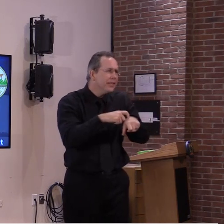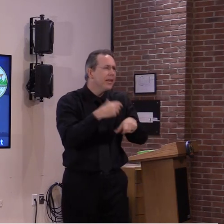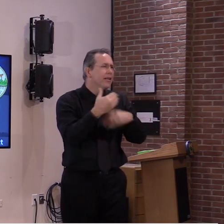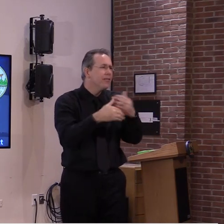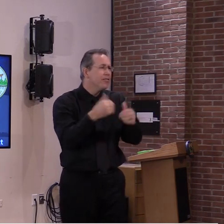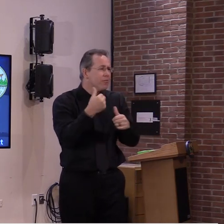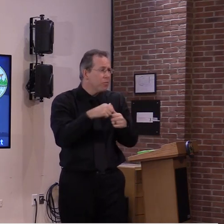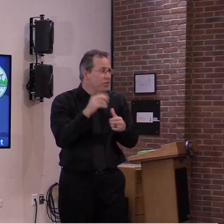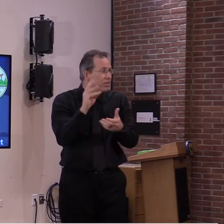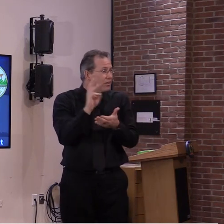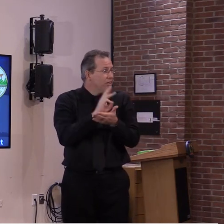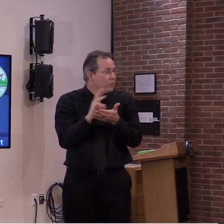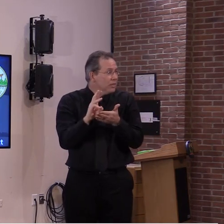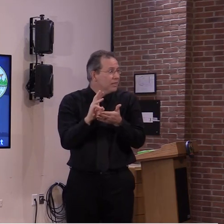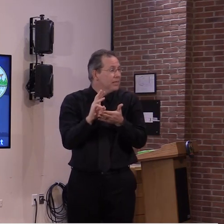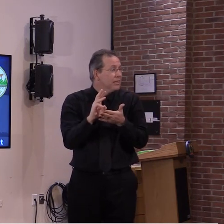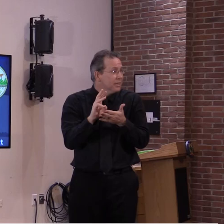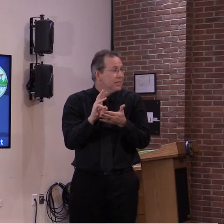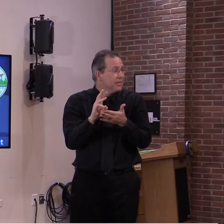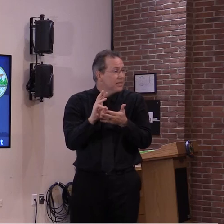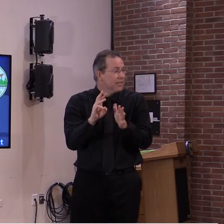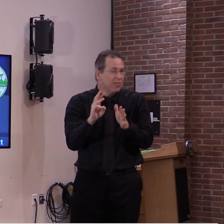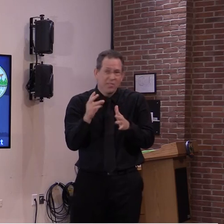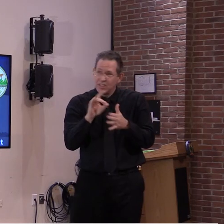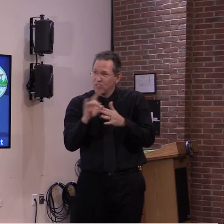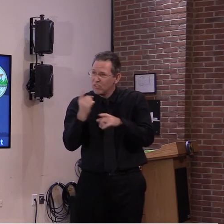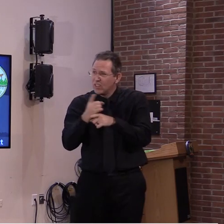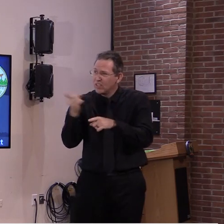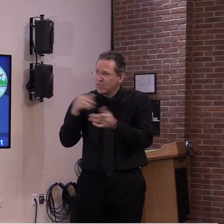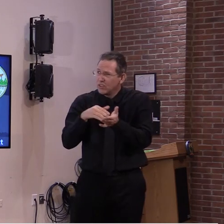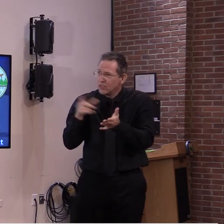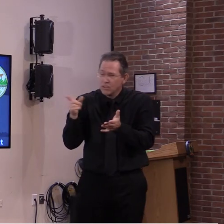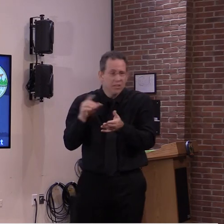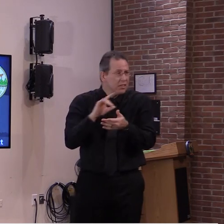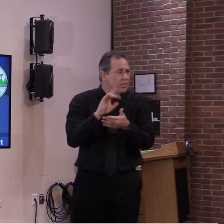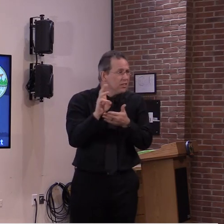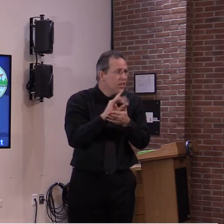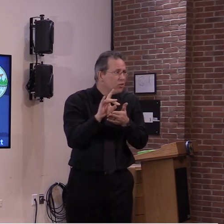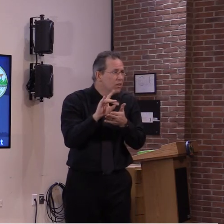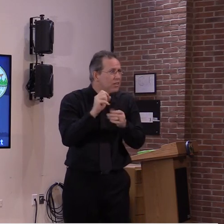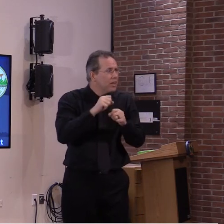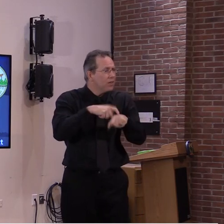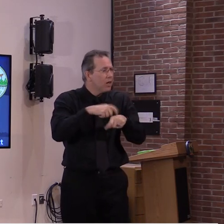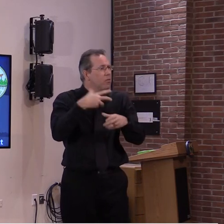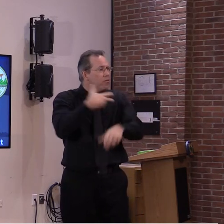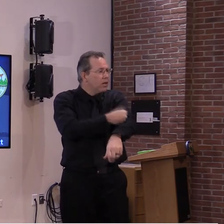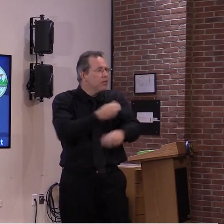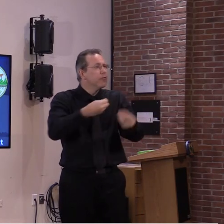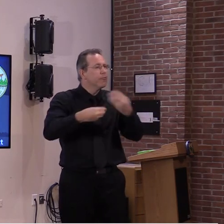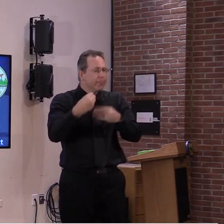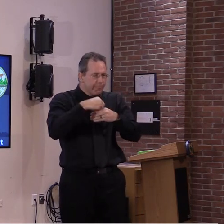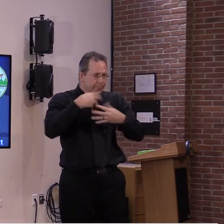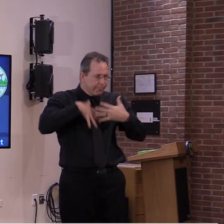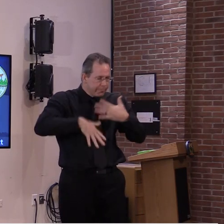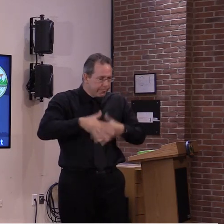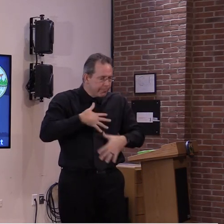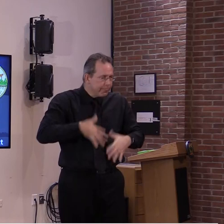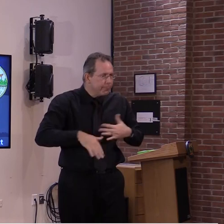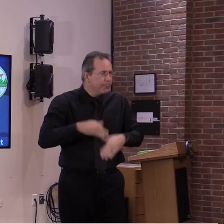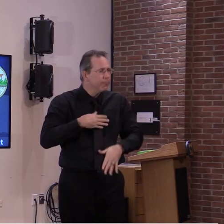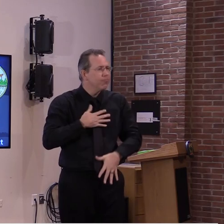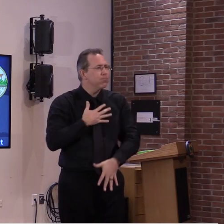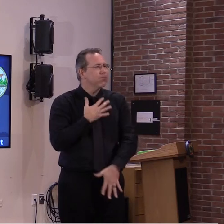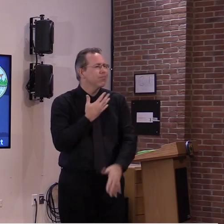6 to 8 weeks, I believe you said, for it to be truly effective. So we have to continue to be